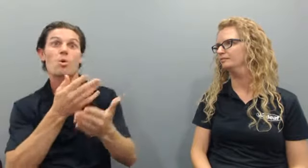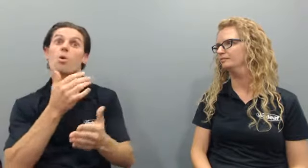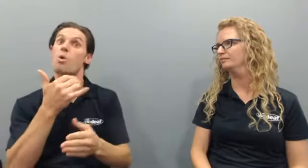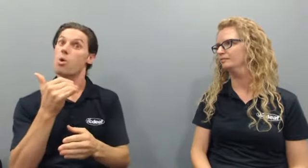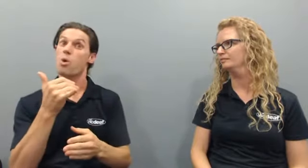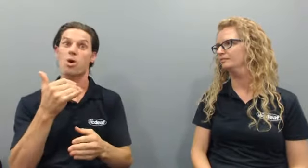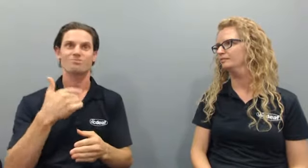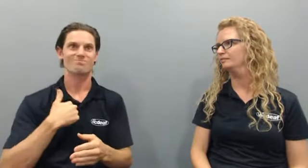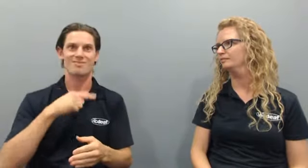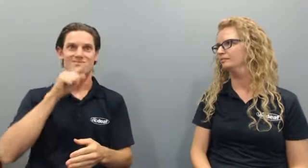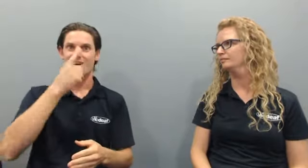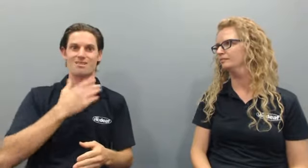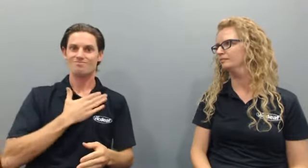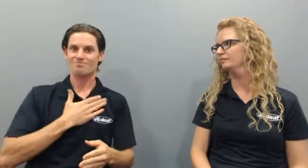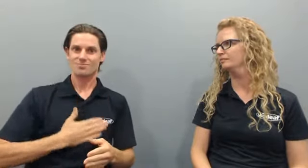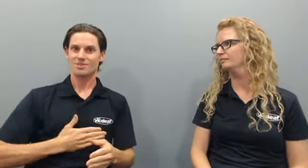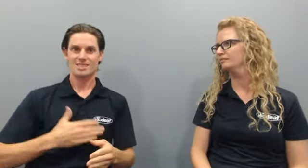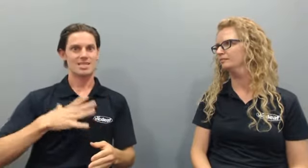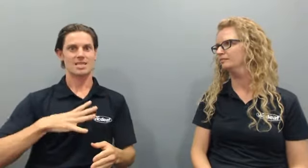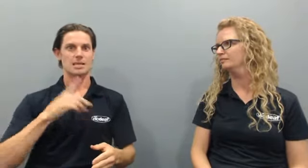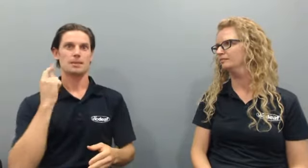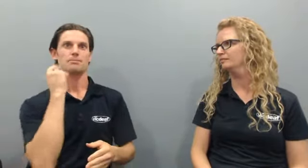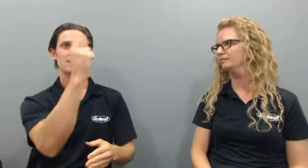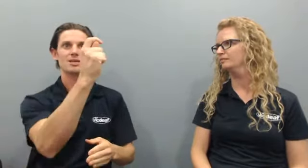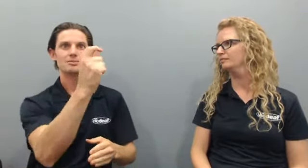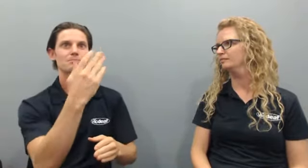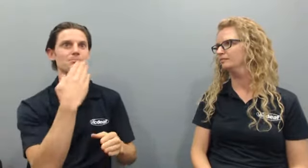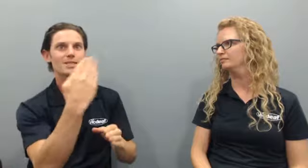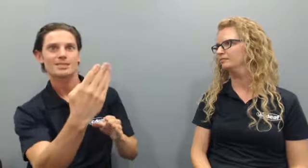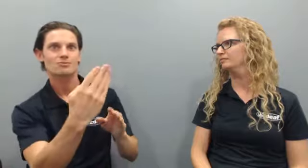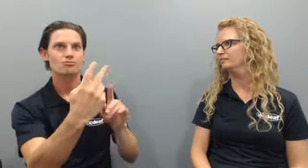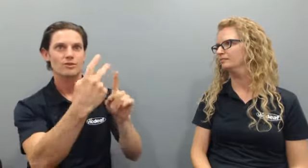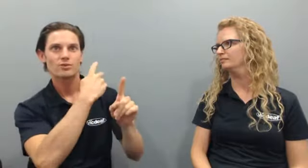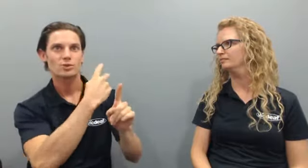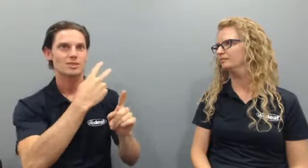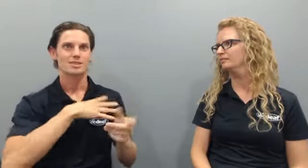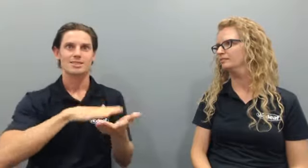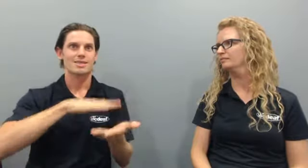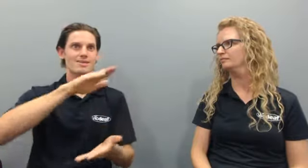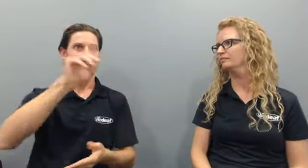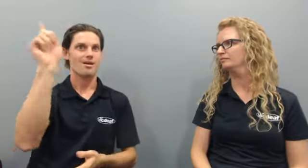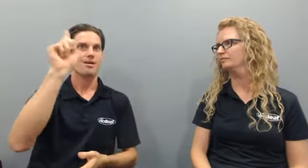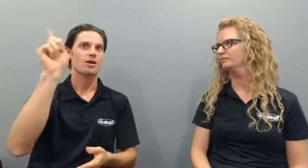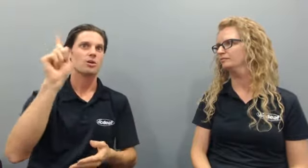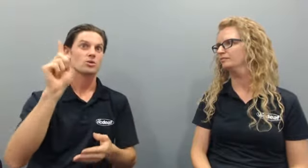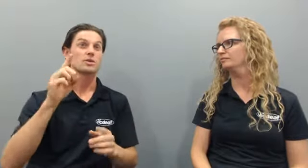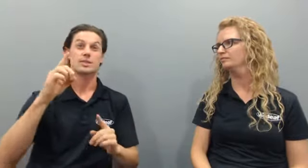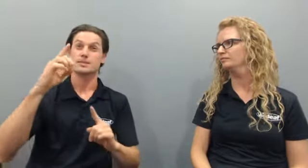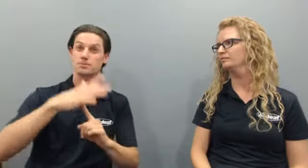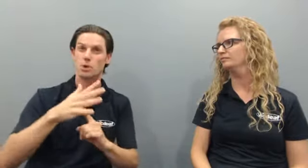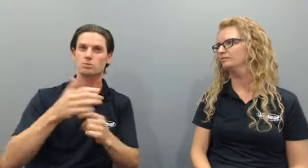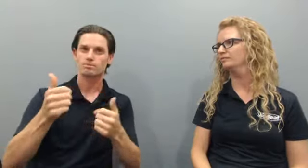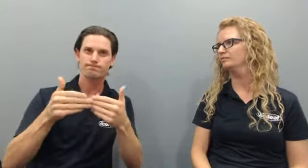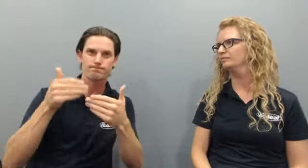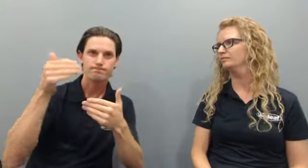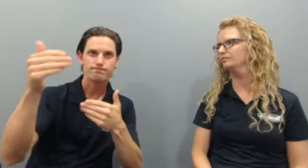is coming, and then you can ask for a review of you, or you can do your plan again. If you can't wait, you can ask for a review